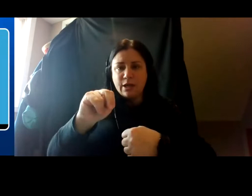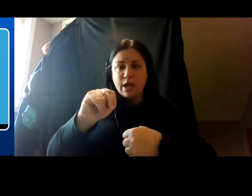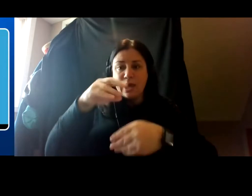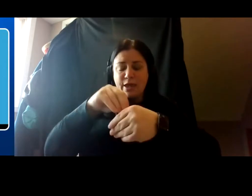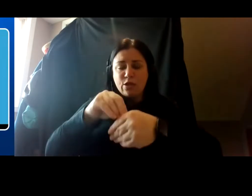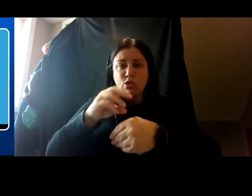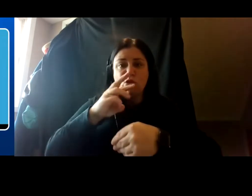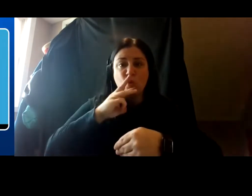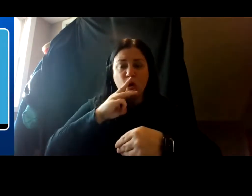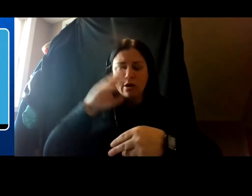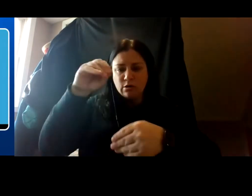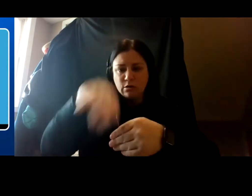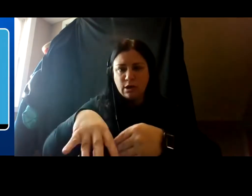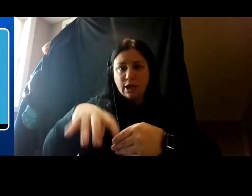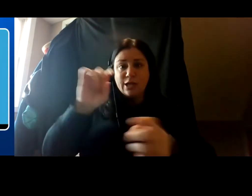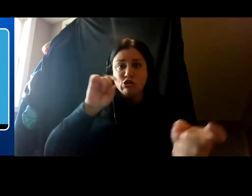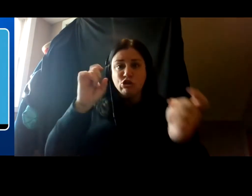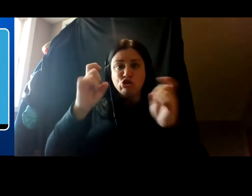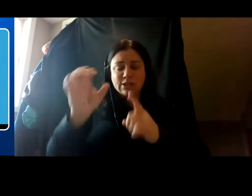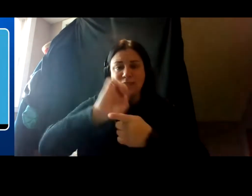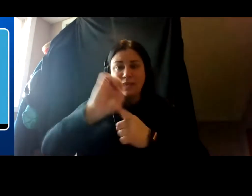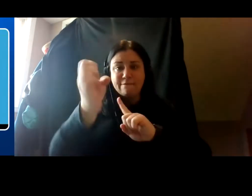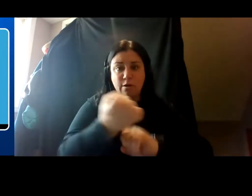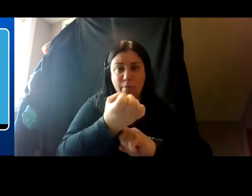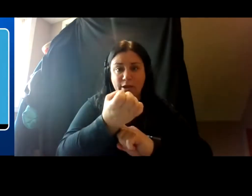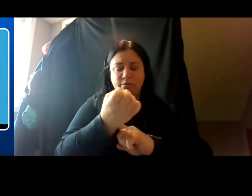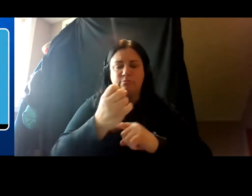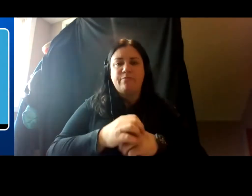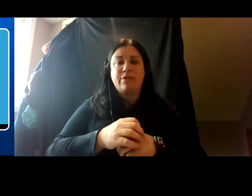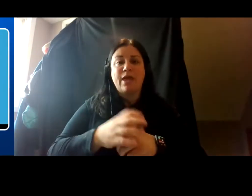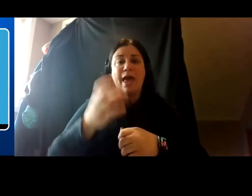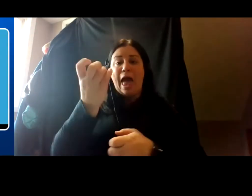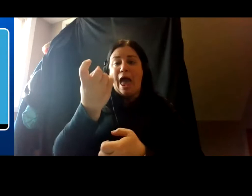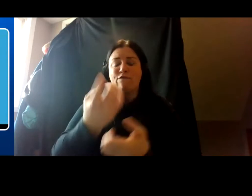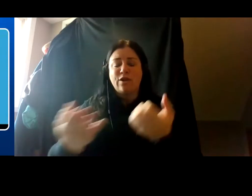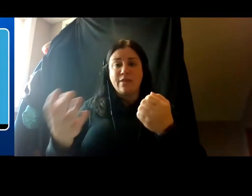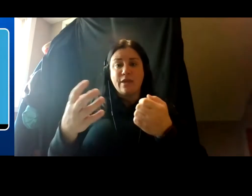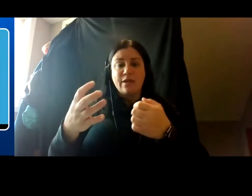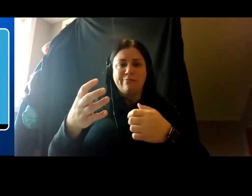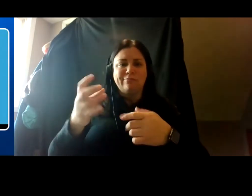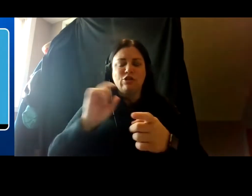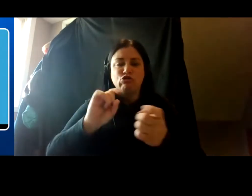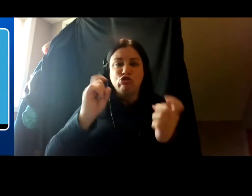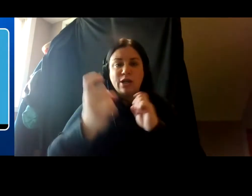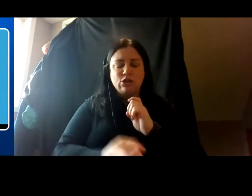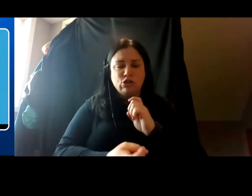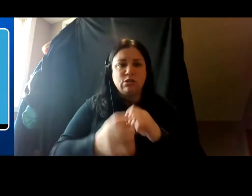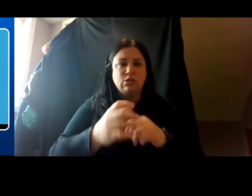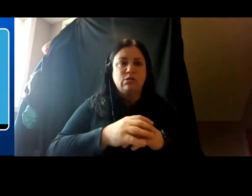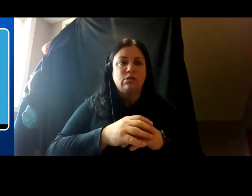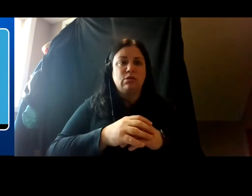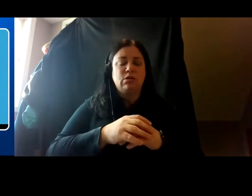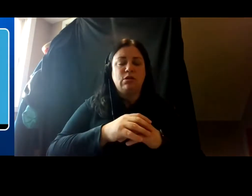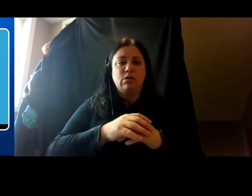Right? It changes its environment. It changes everything around it. It's not a victim of its circumstances and its